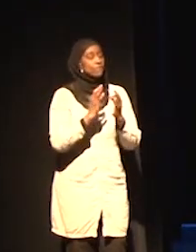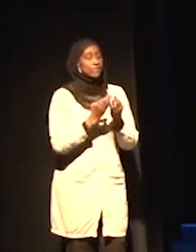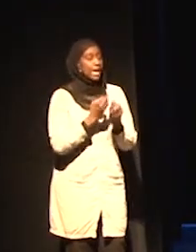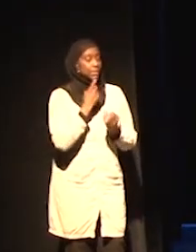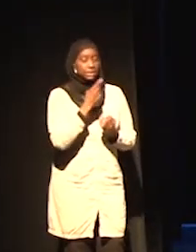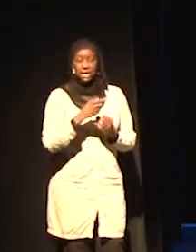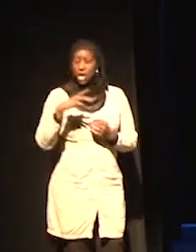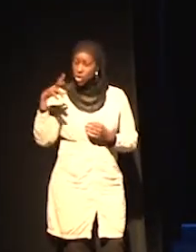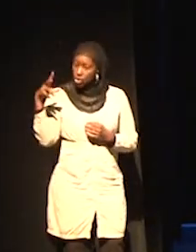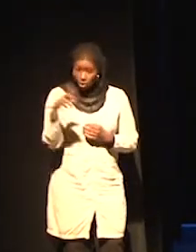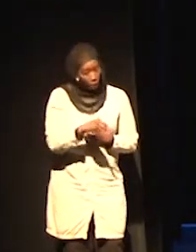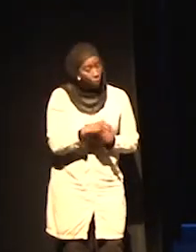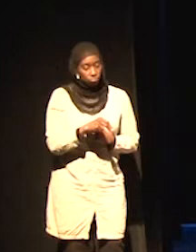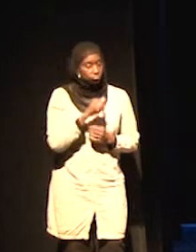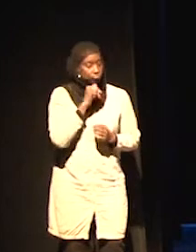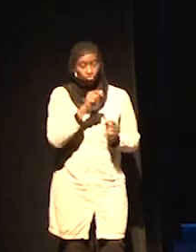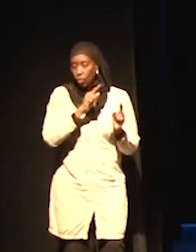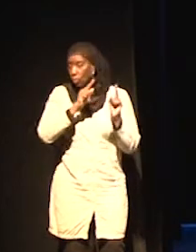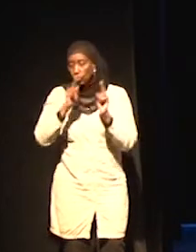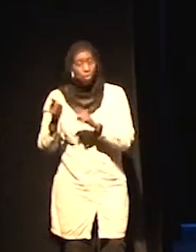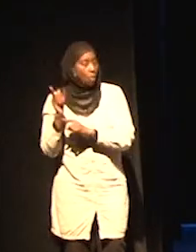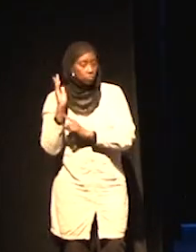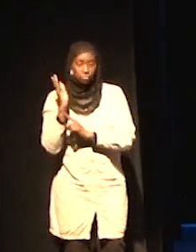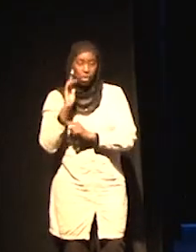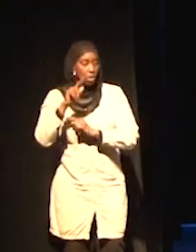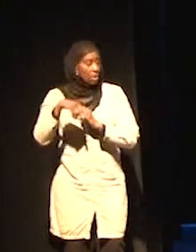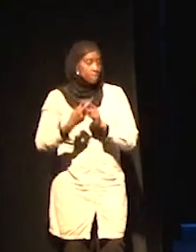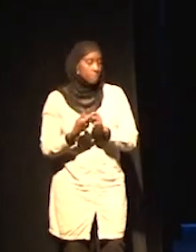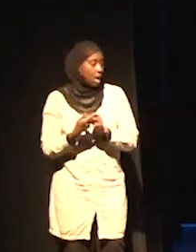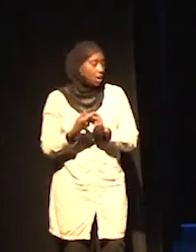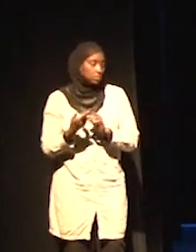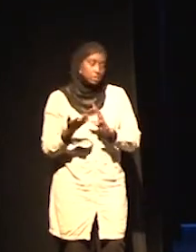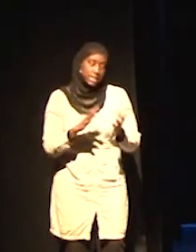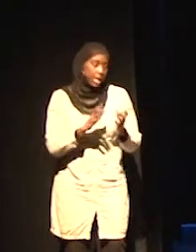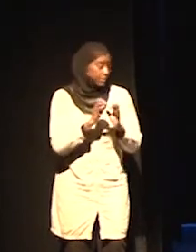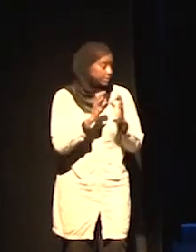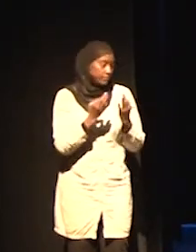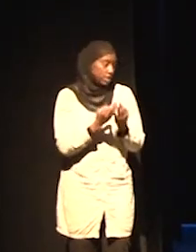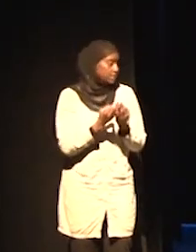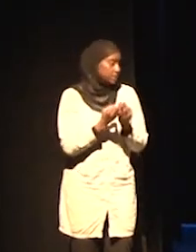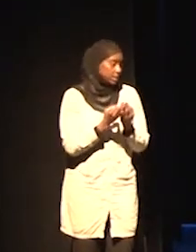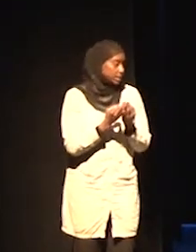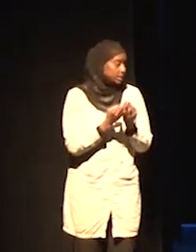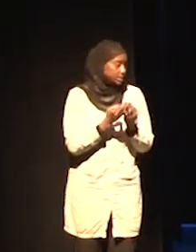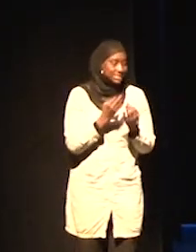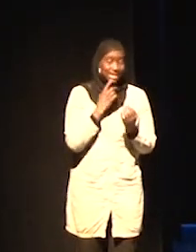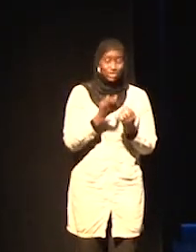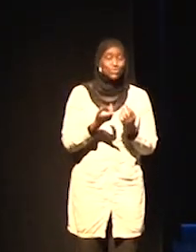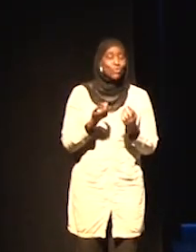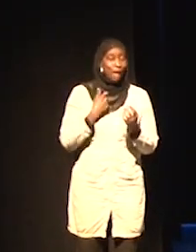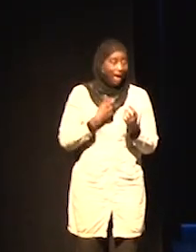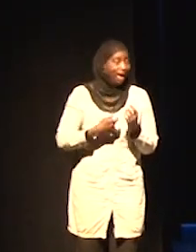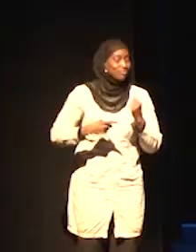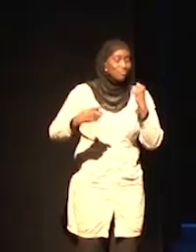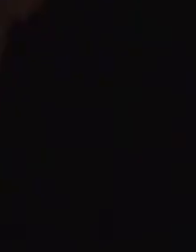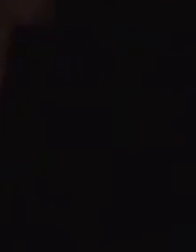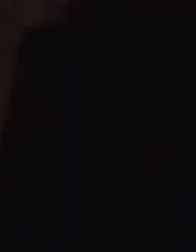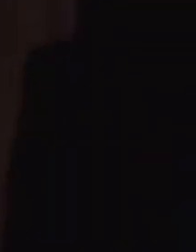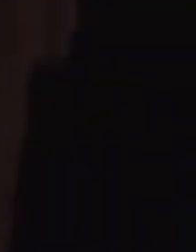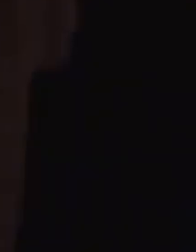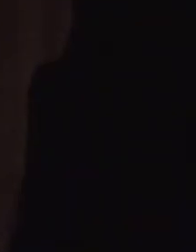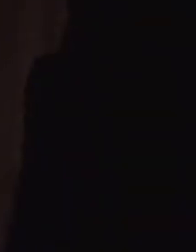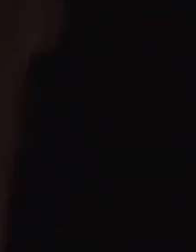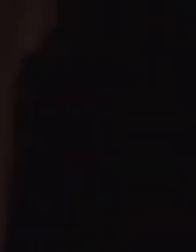reputation will be maligned, rightly or wrongly. You will be criticized, and there will be allegations from the other side. Do not